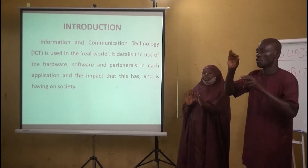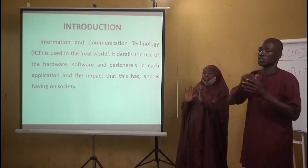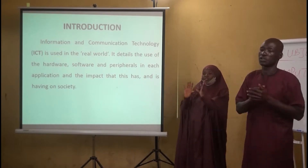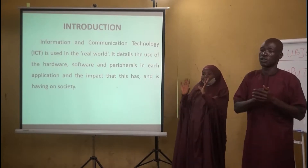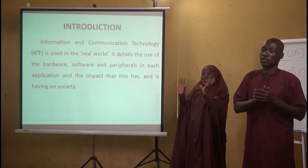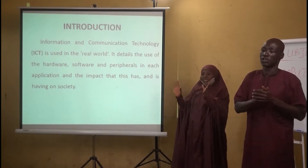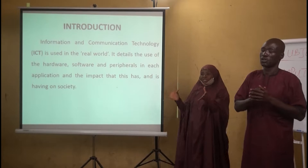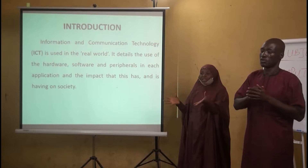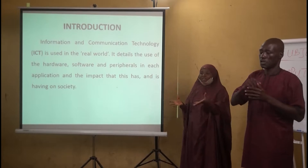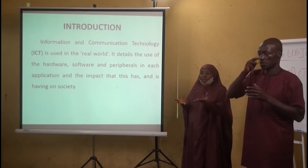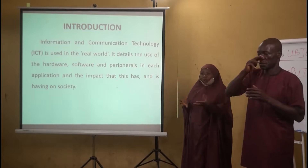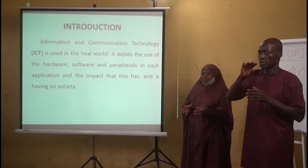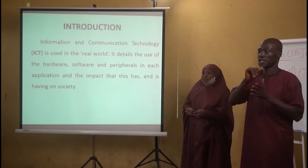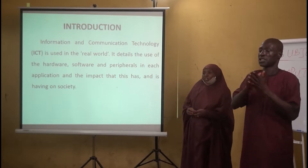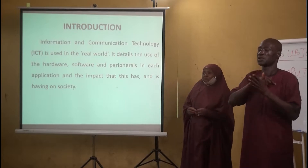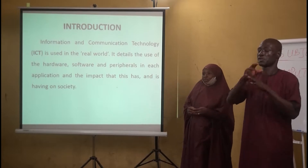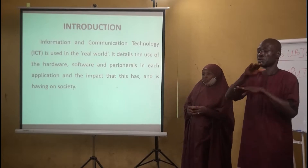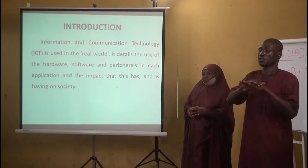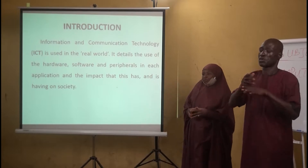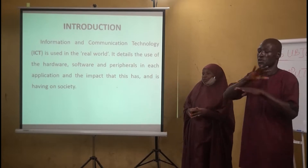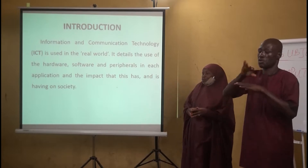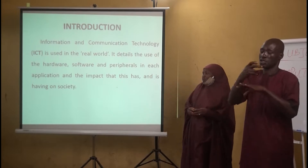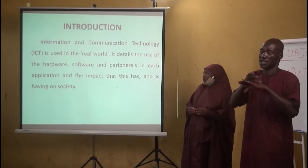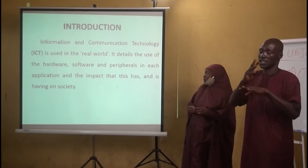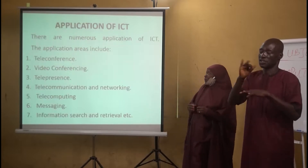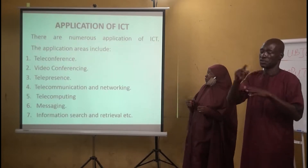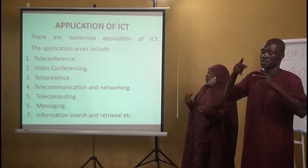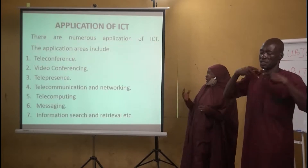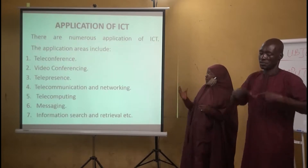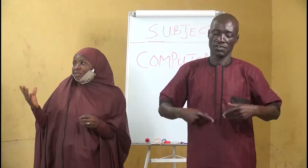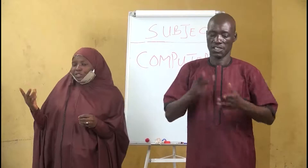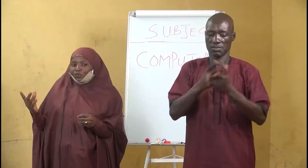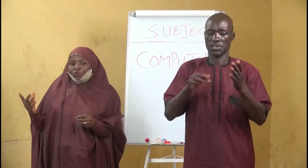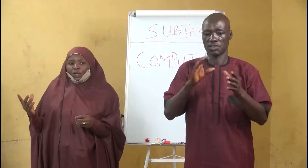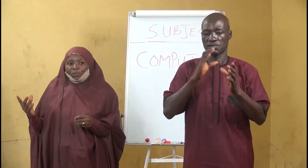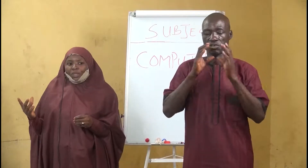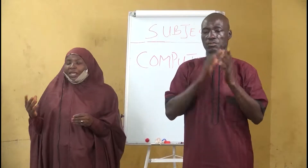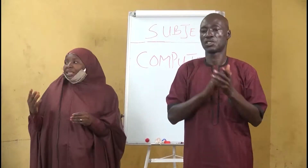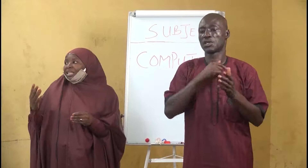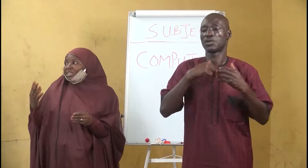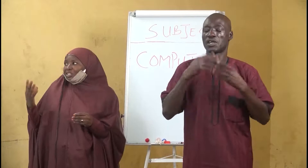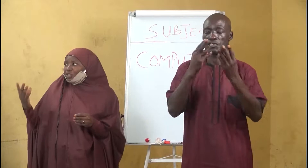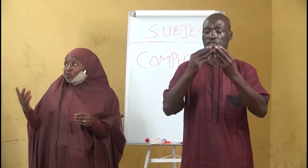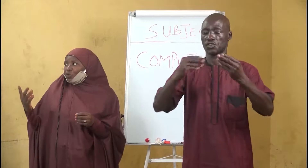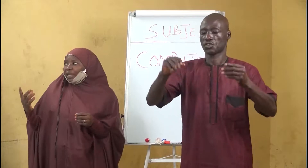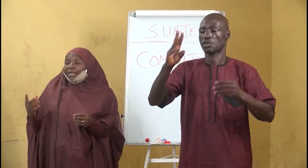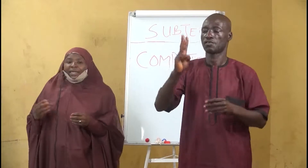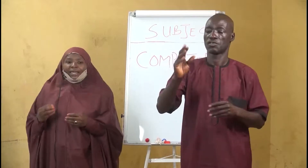the physical components of the computer. We have the software. Now this software is